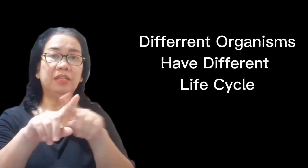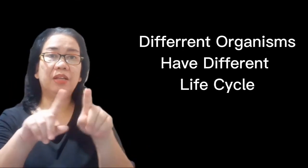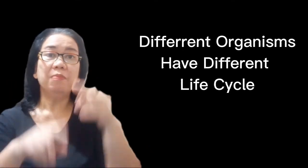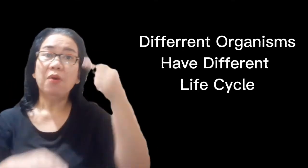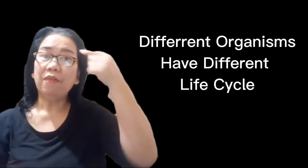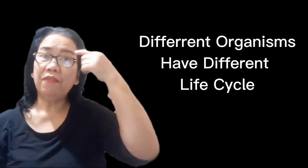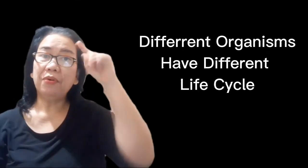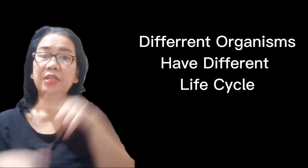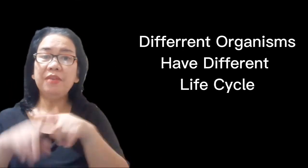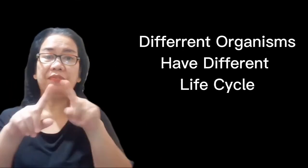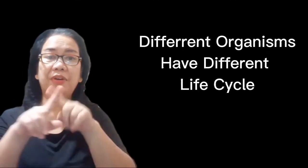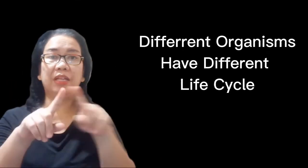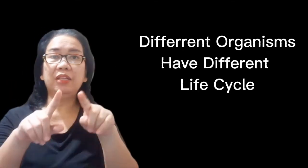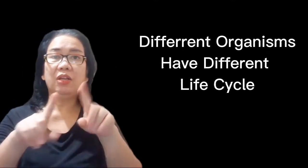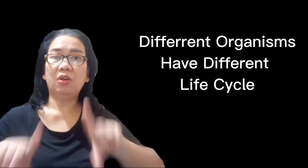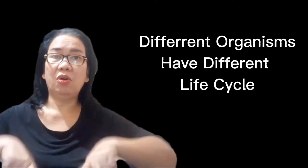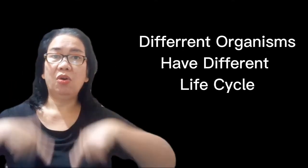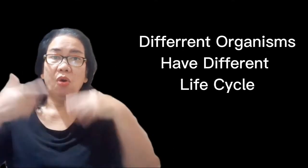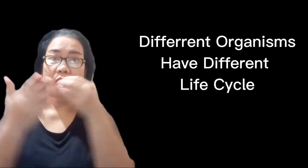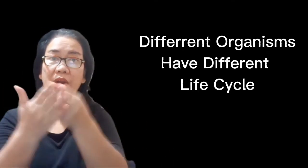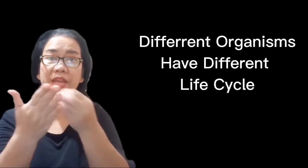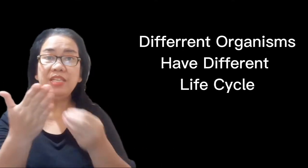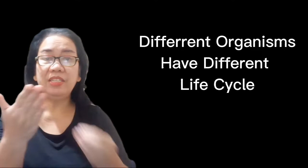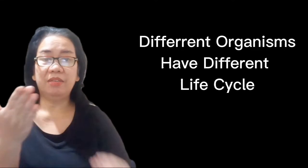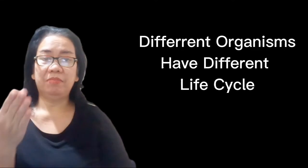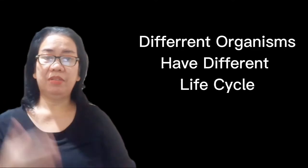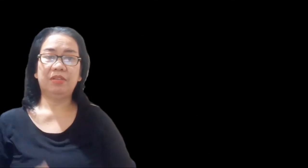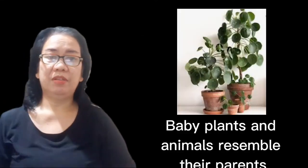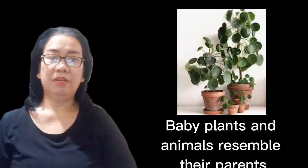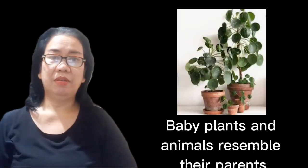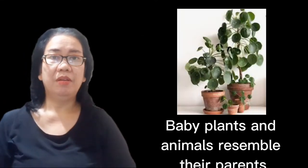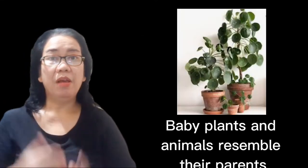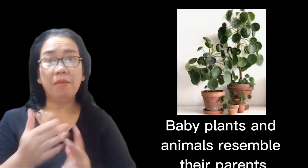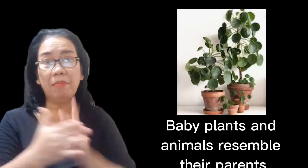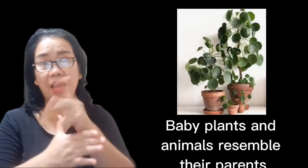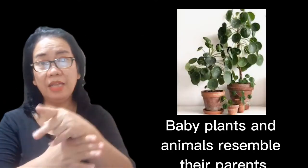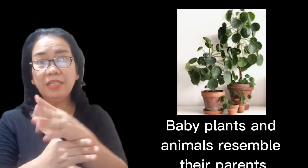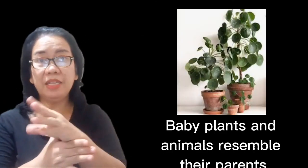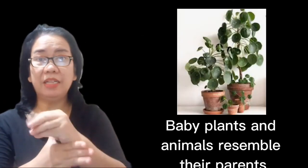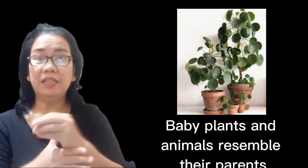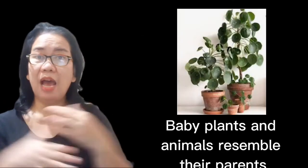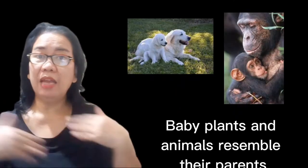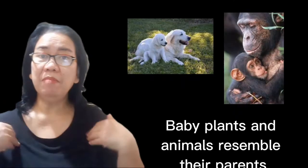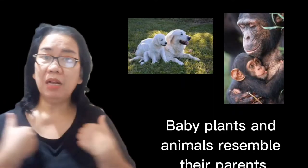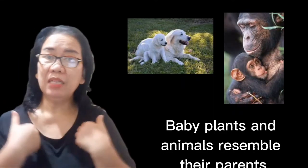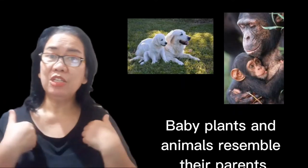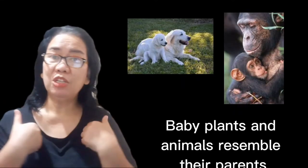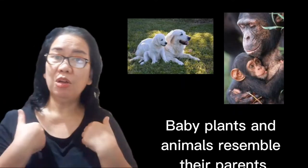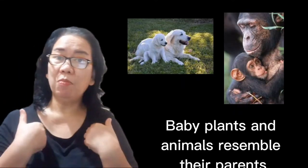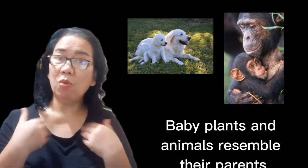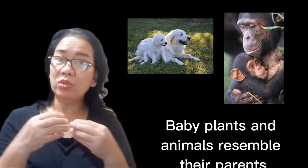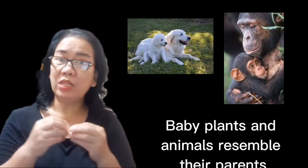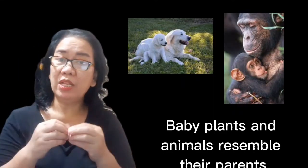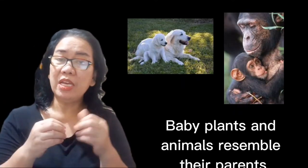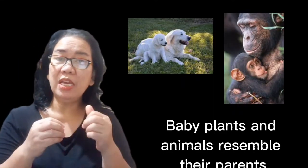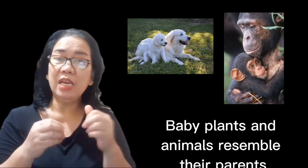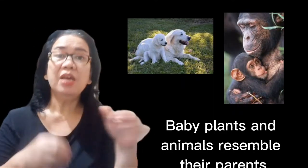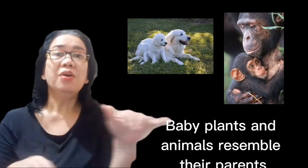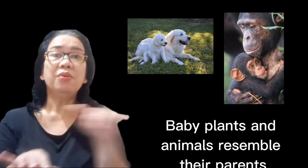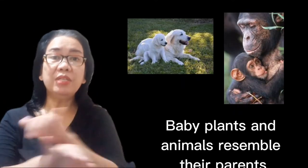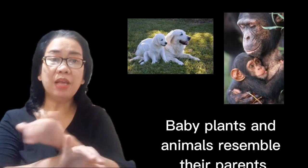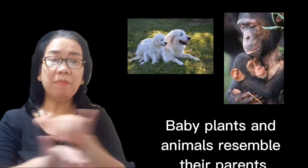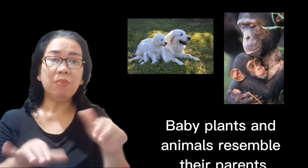different for different organisms. Plants and animals